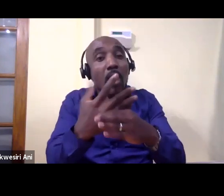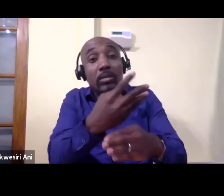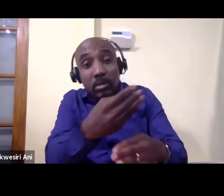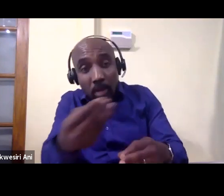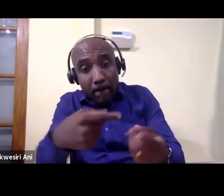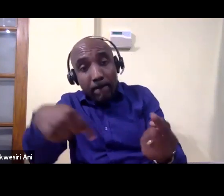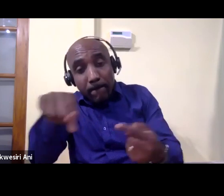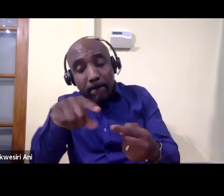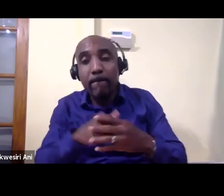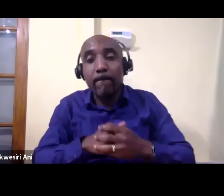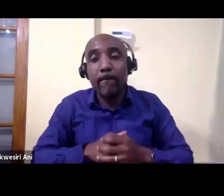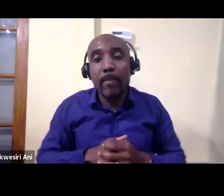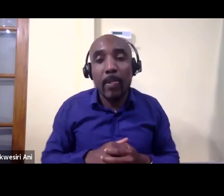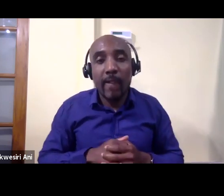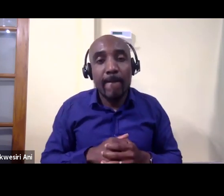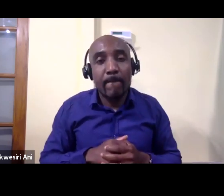doing